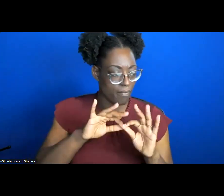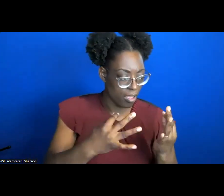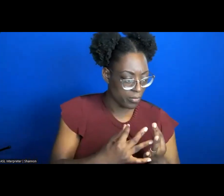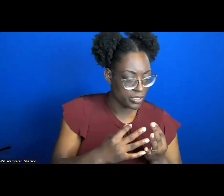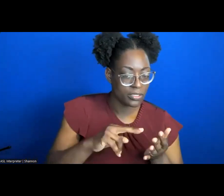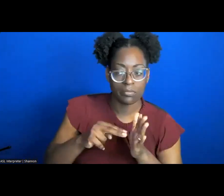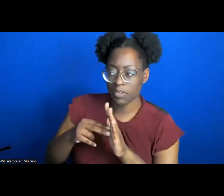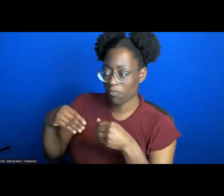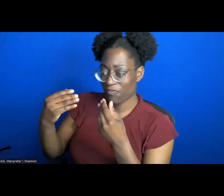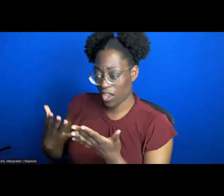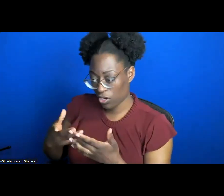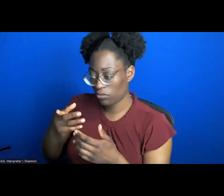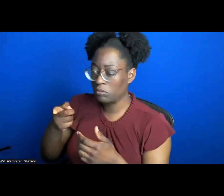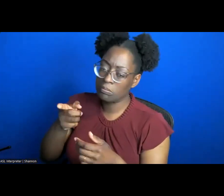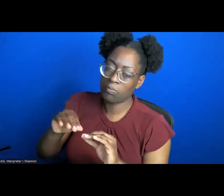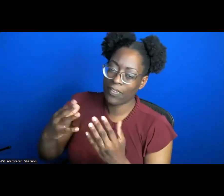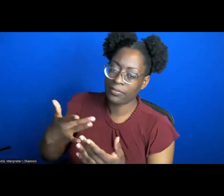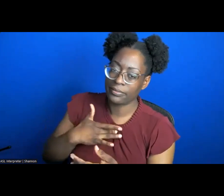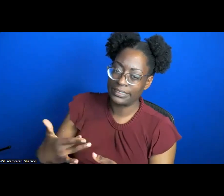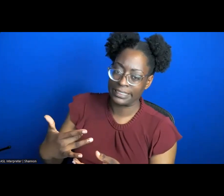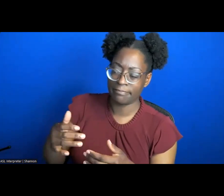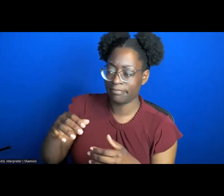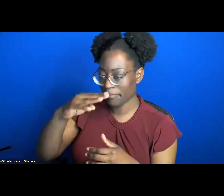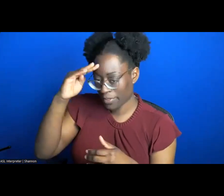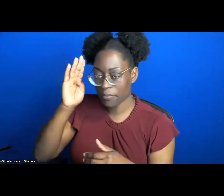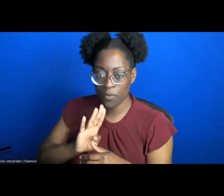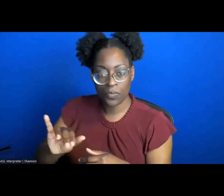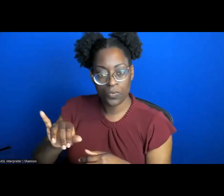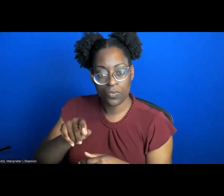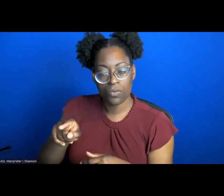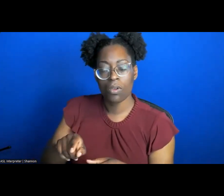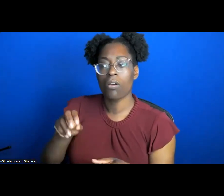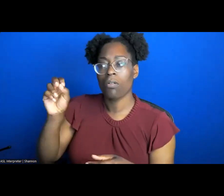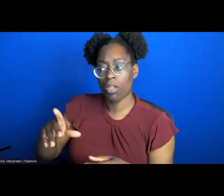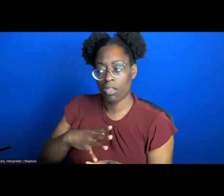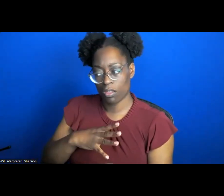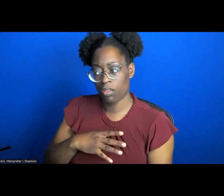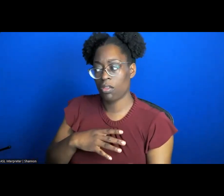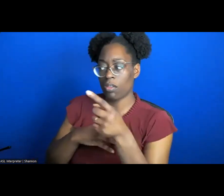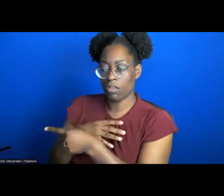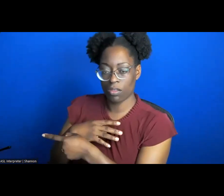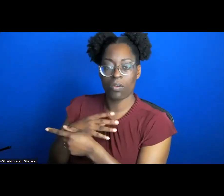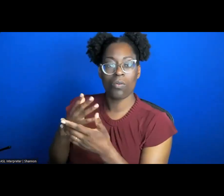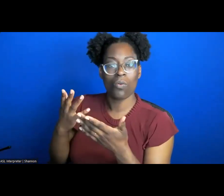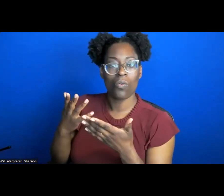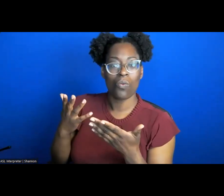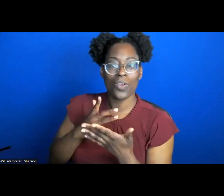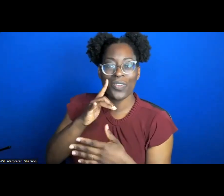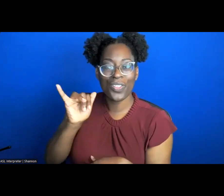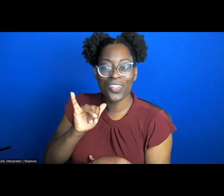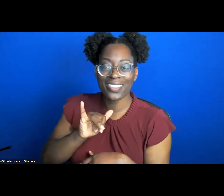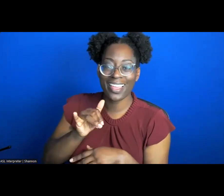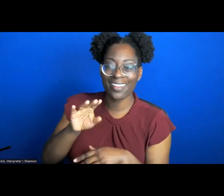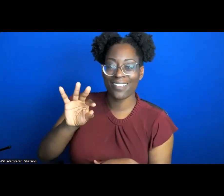our staff composition at all levels, field staff through positions of leadership, coaches to instructors to our